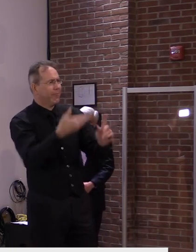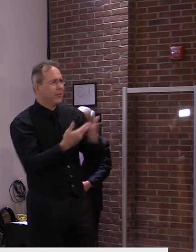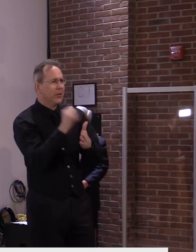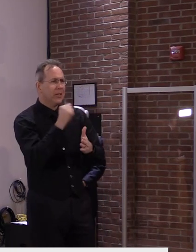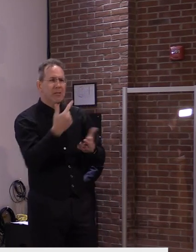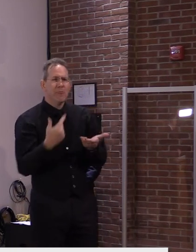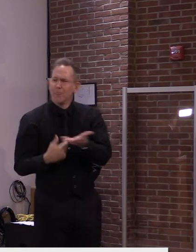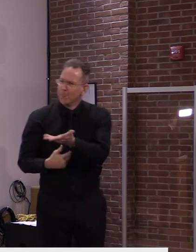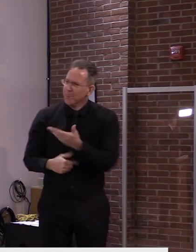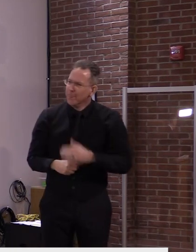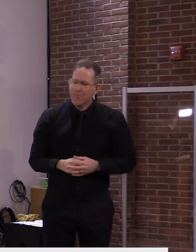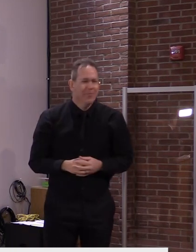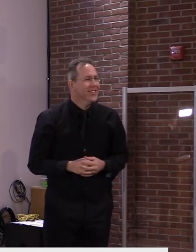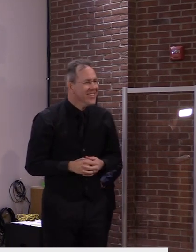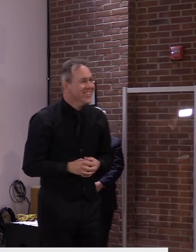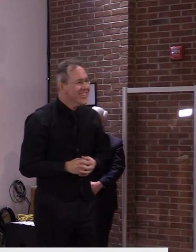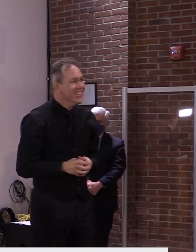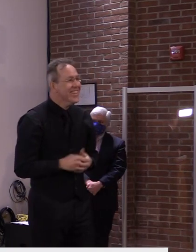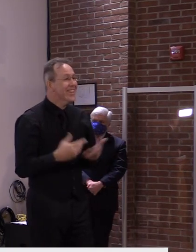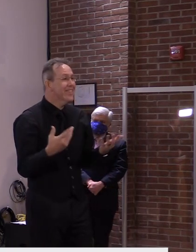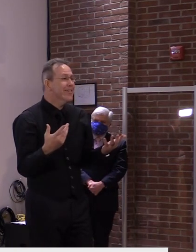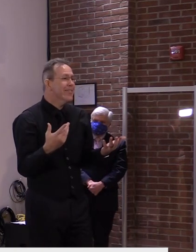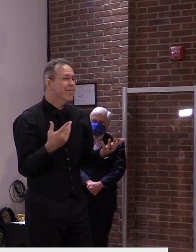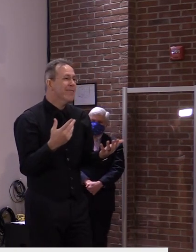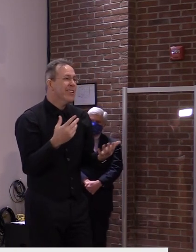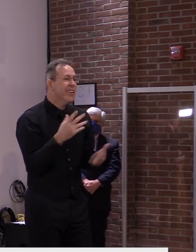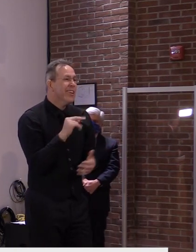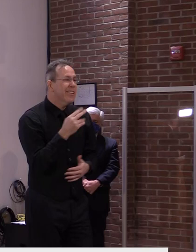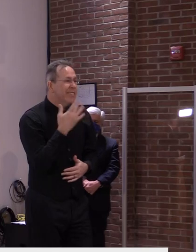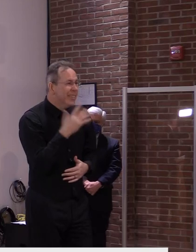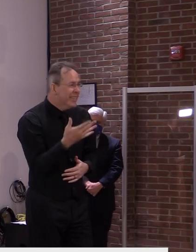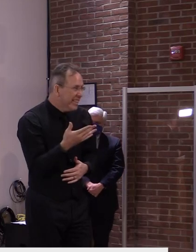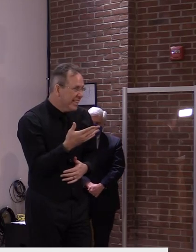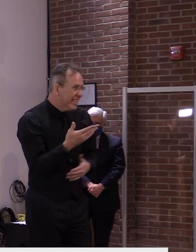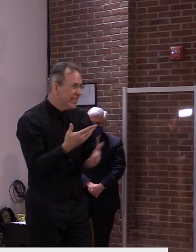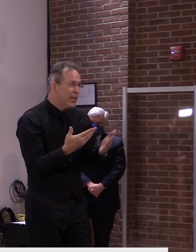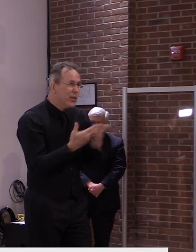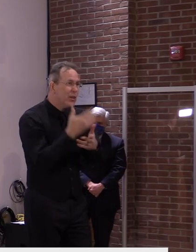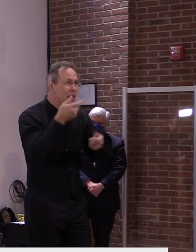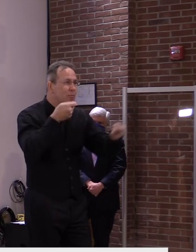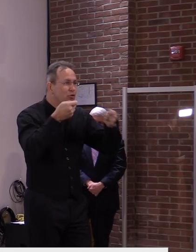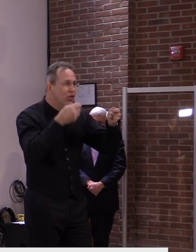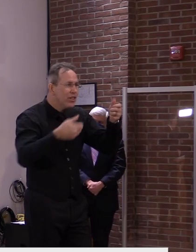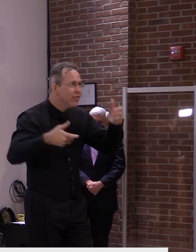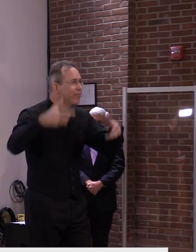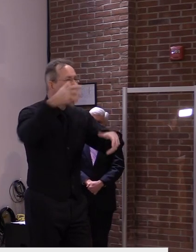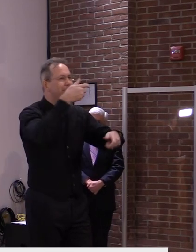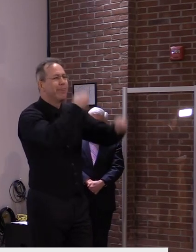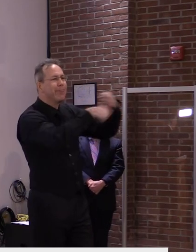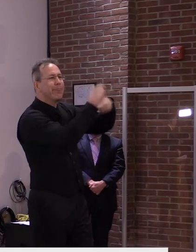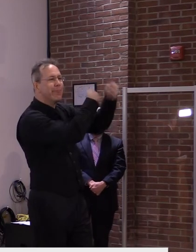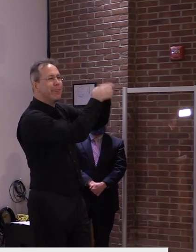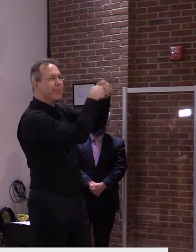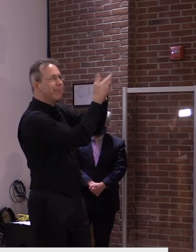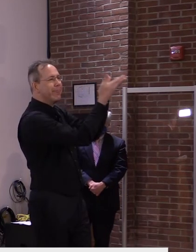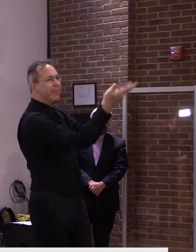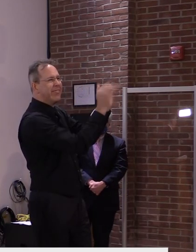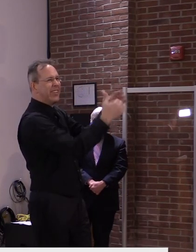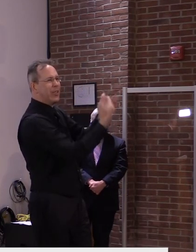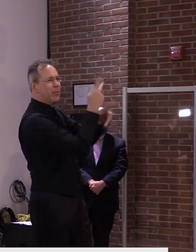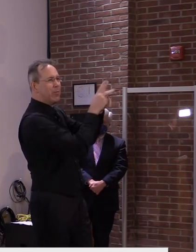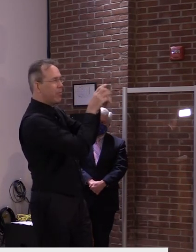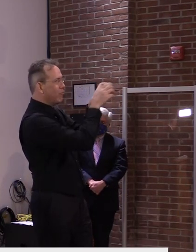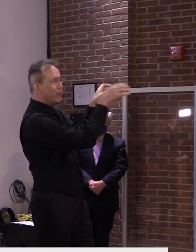is unfounded. It happens. It's happened in previous administrations, but I have a great deal of respect